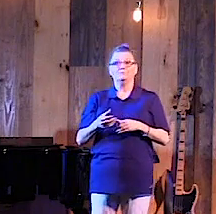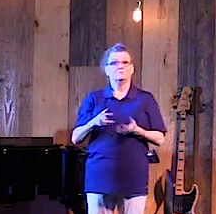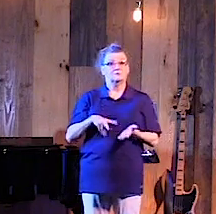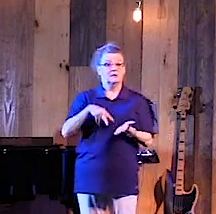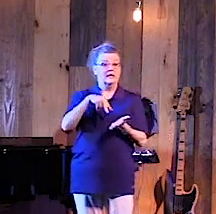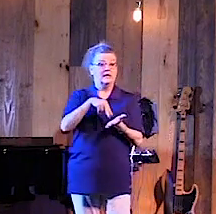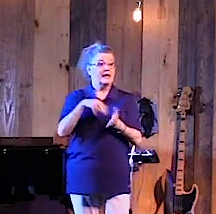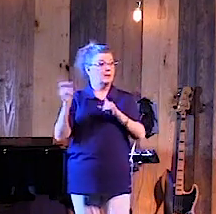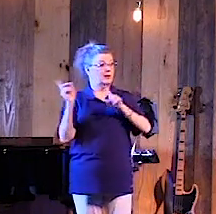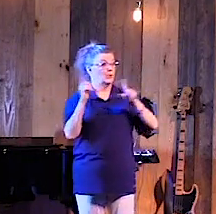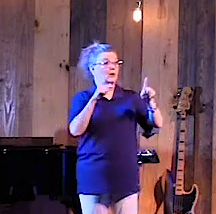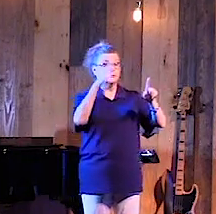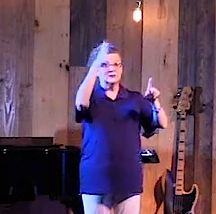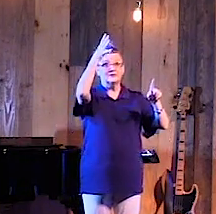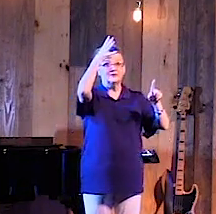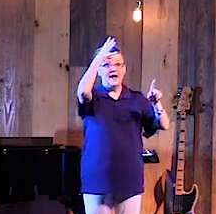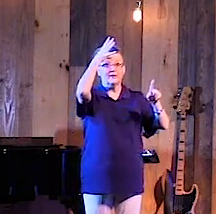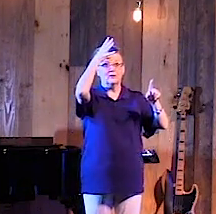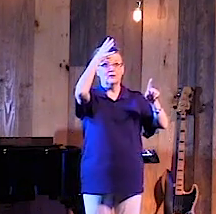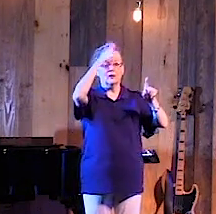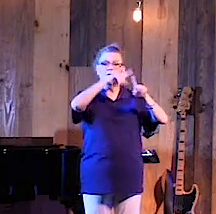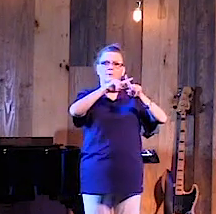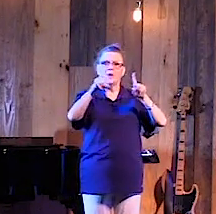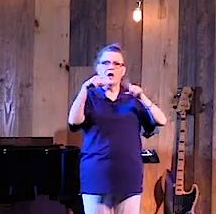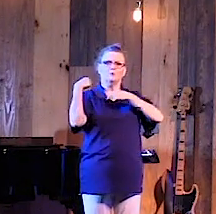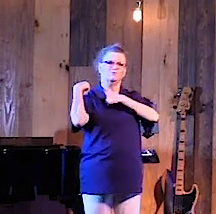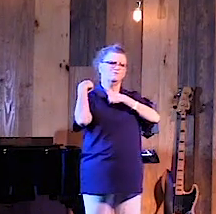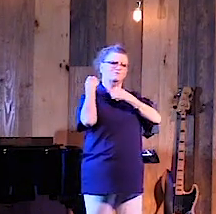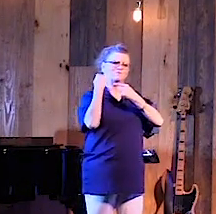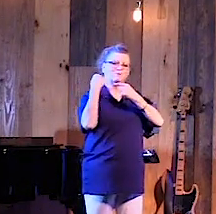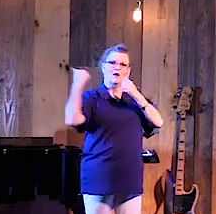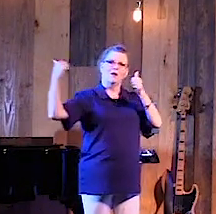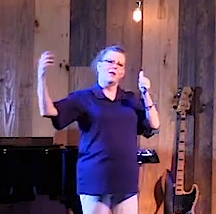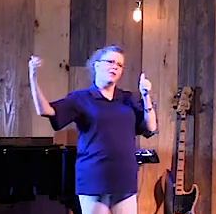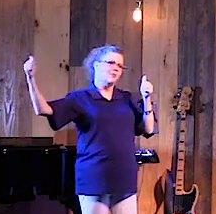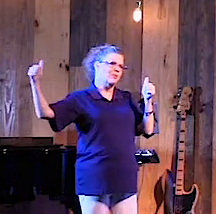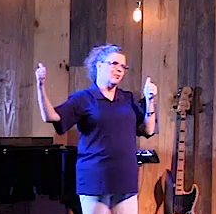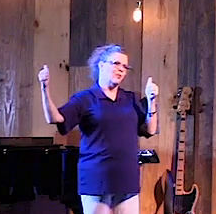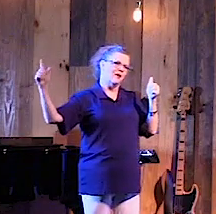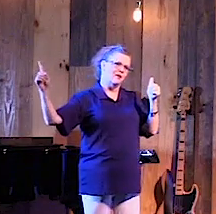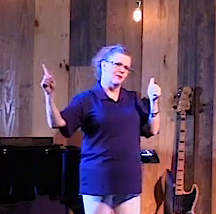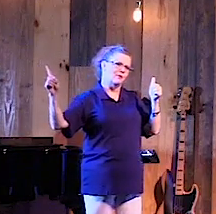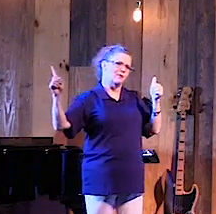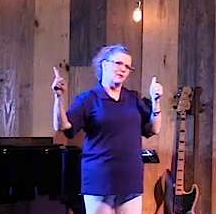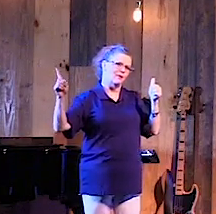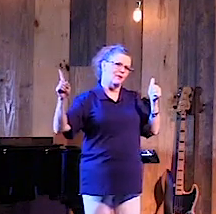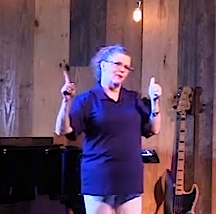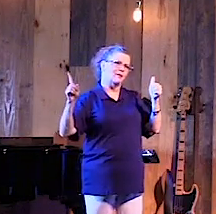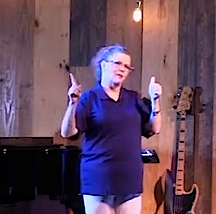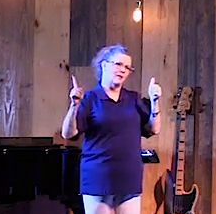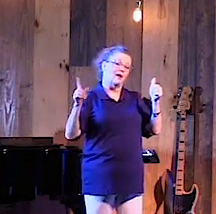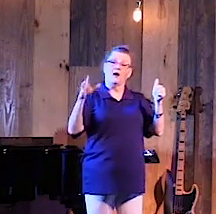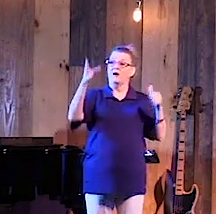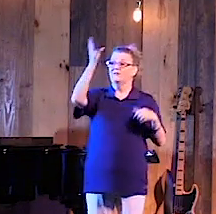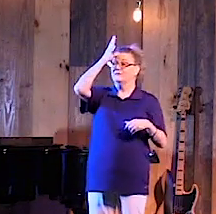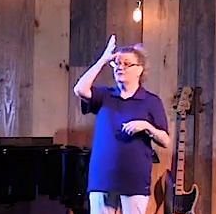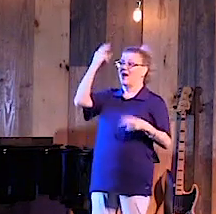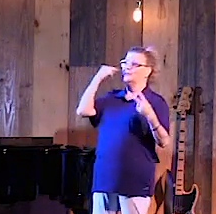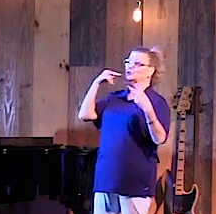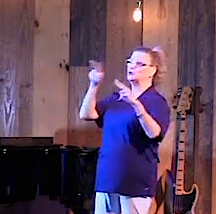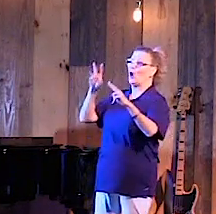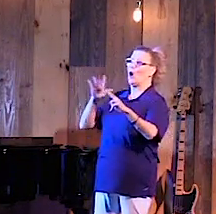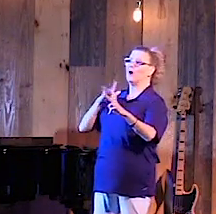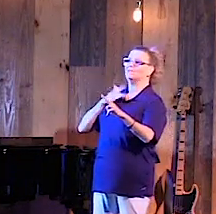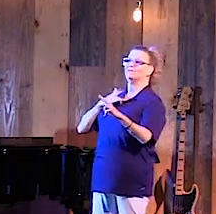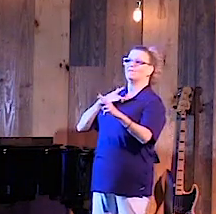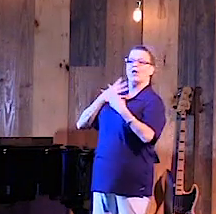But listen, but while he was still a long way off, his father saw him and felt compassion for him and